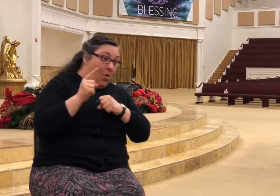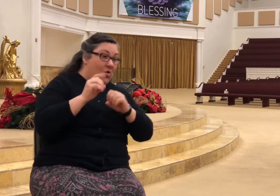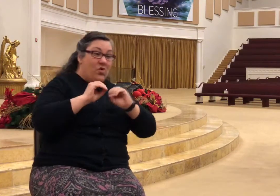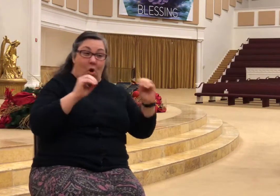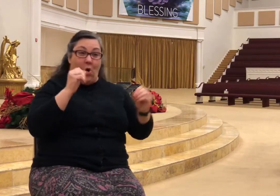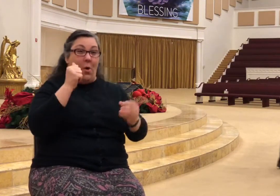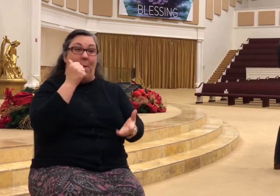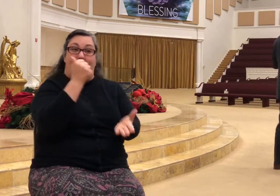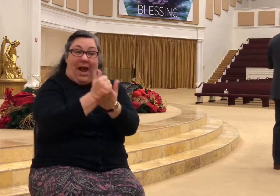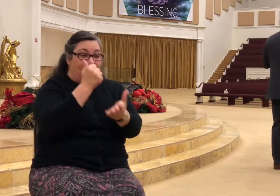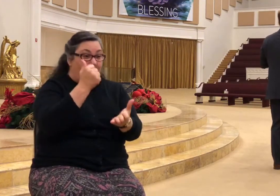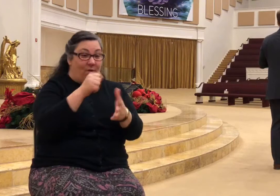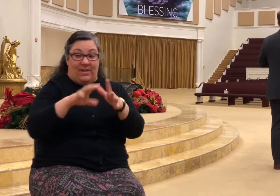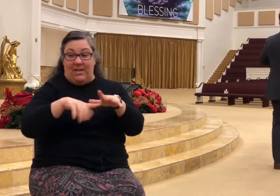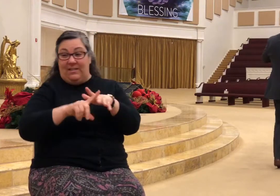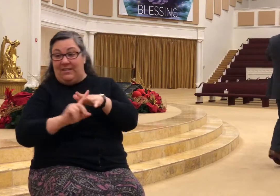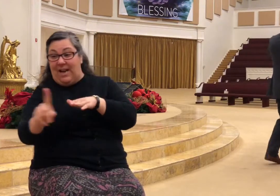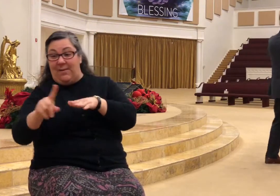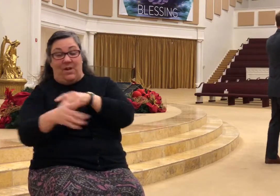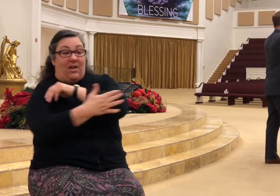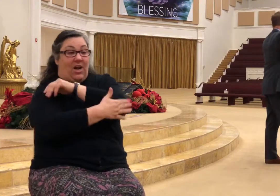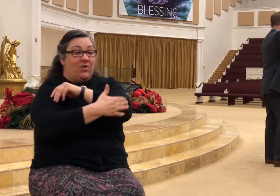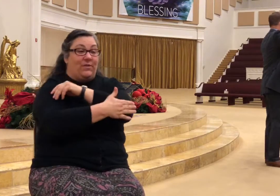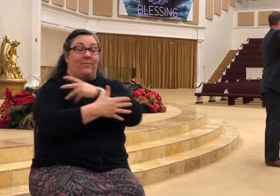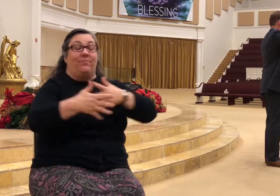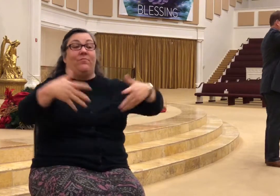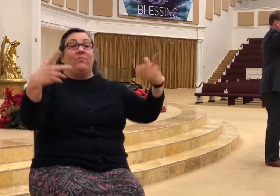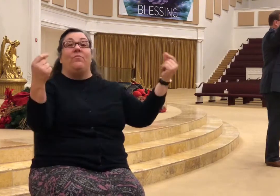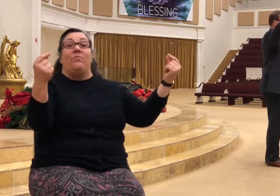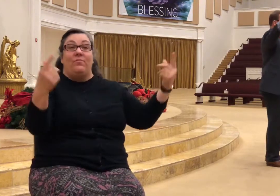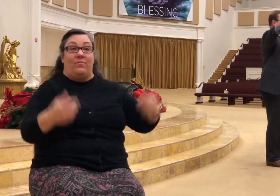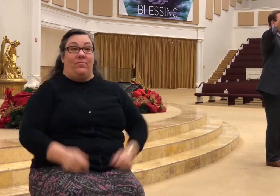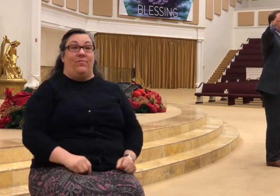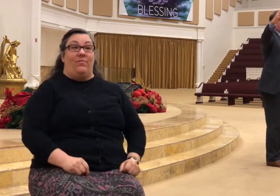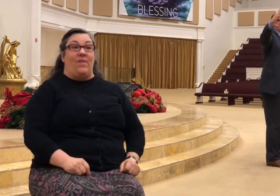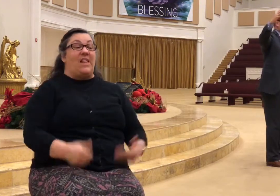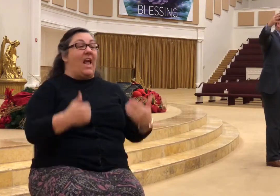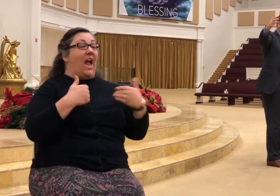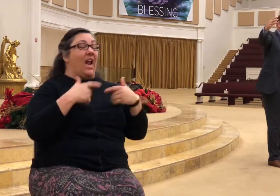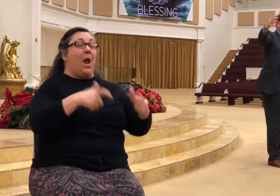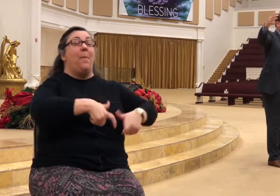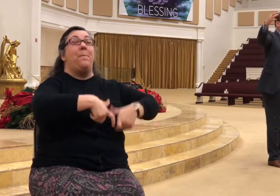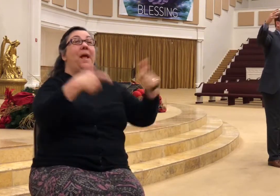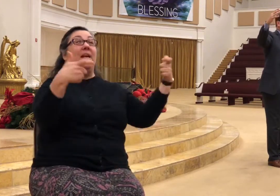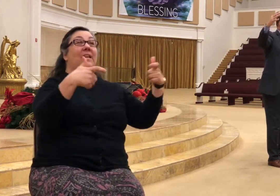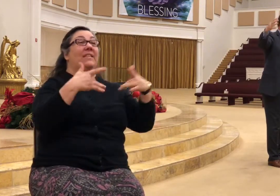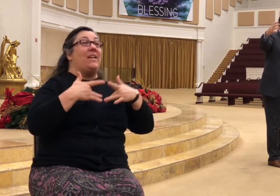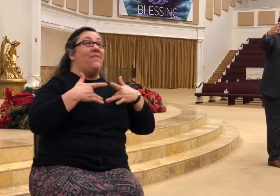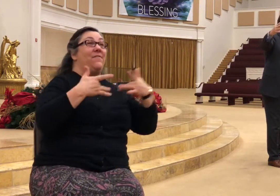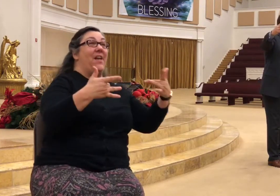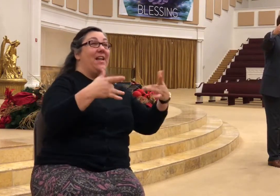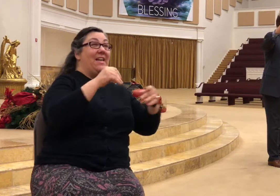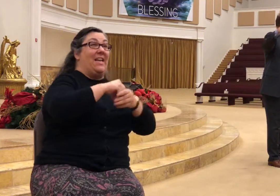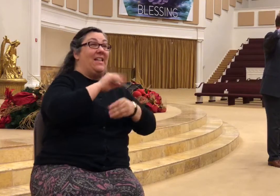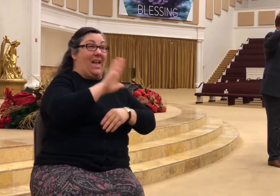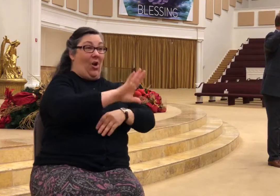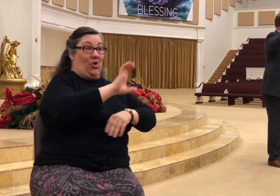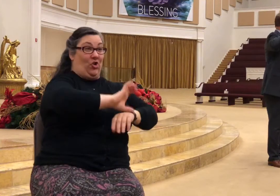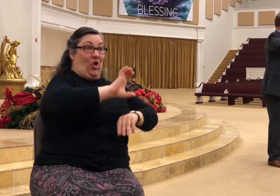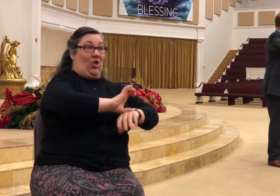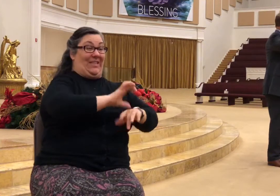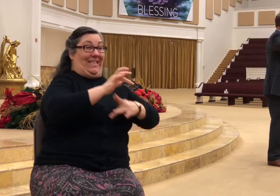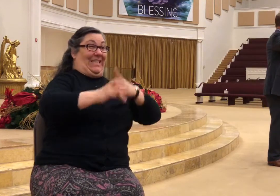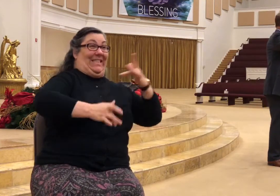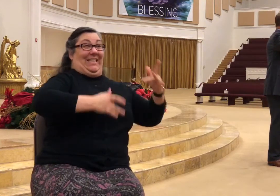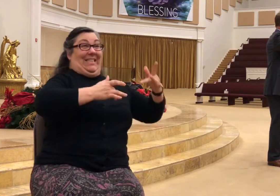country. It has been, they go from the biggest event in the history of their church to